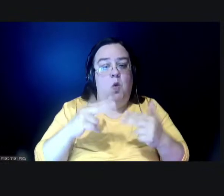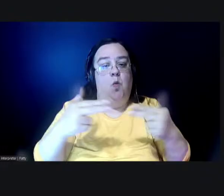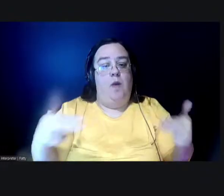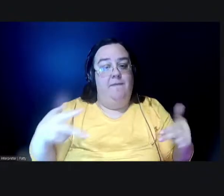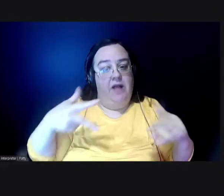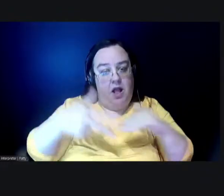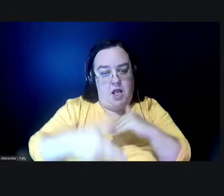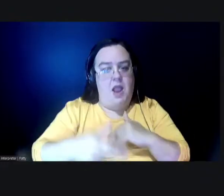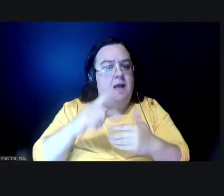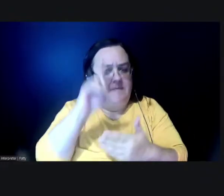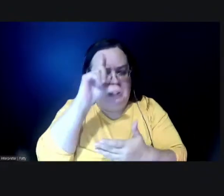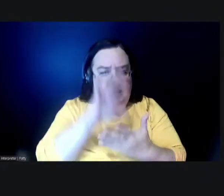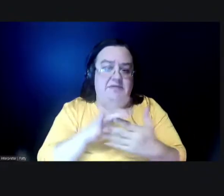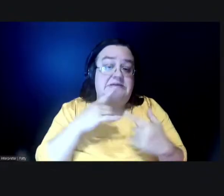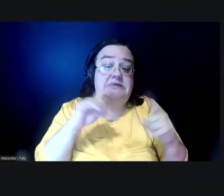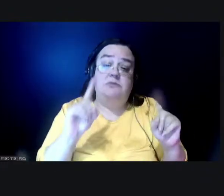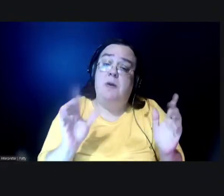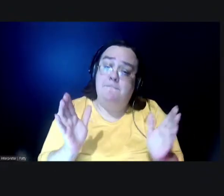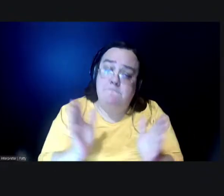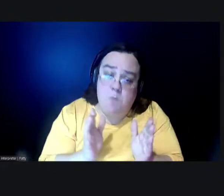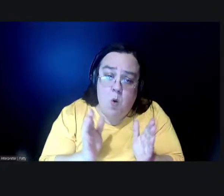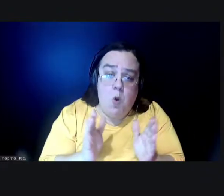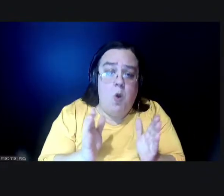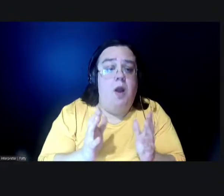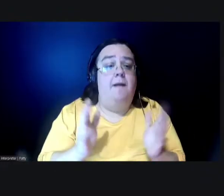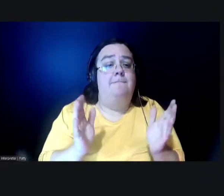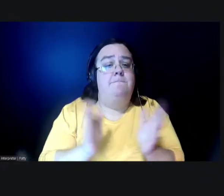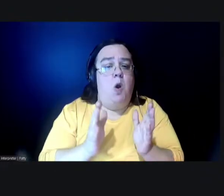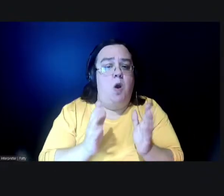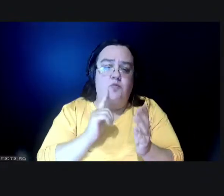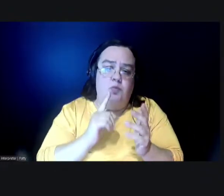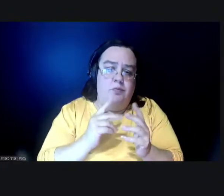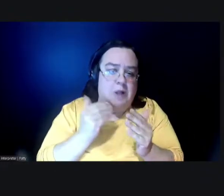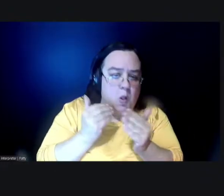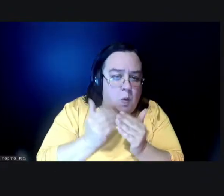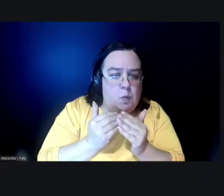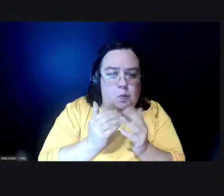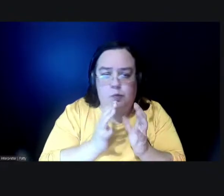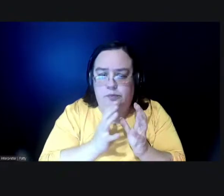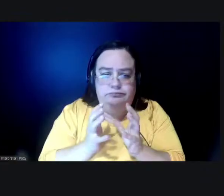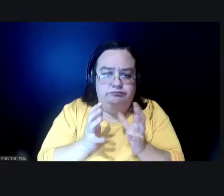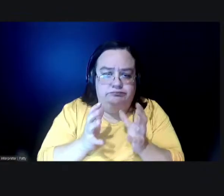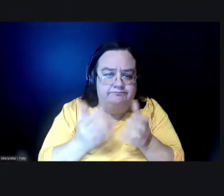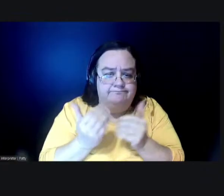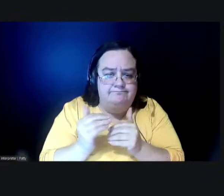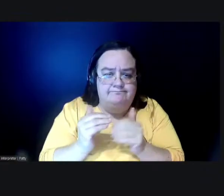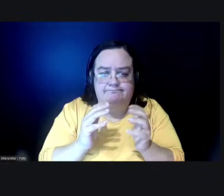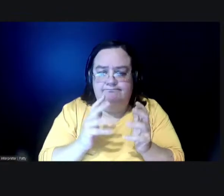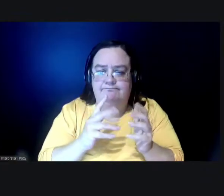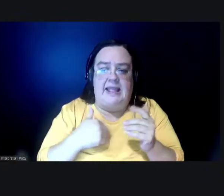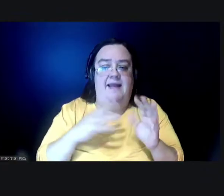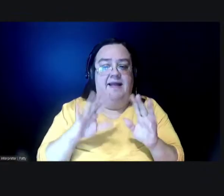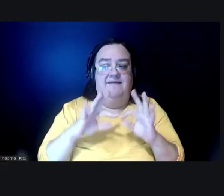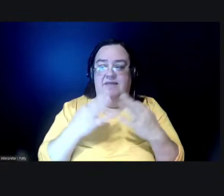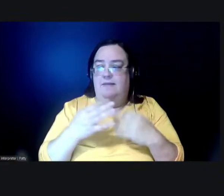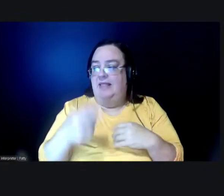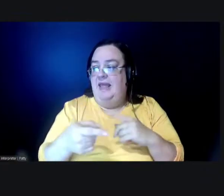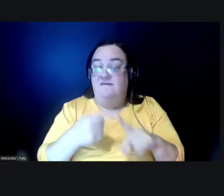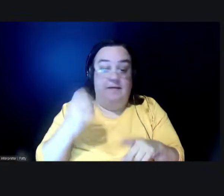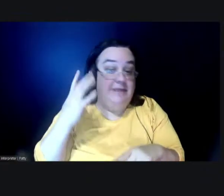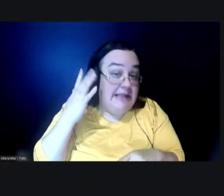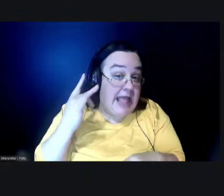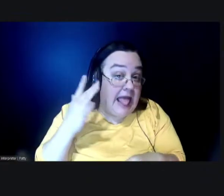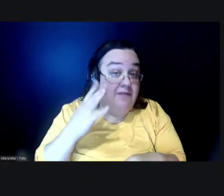success. It was small. It was a smaller and intimate ribbon cutting that had family there from California and